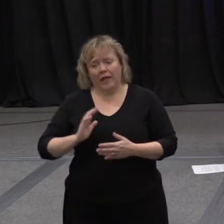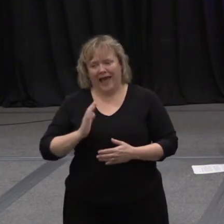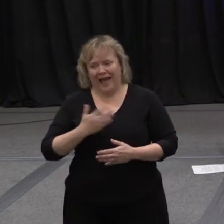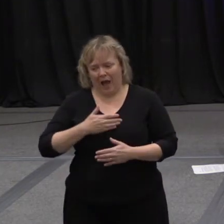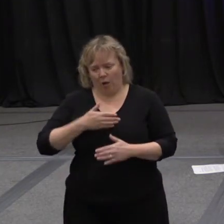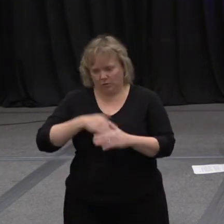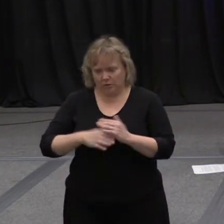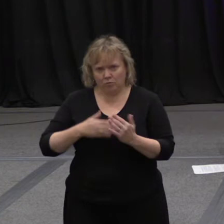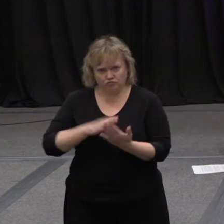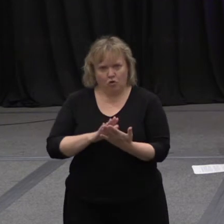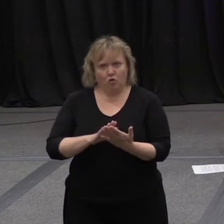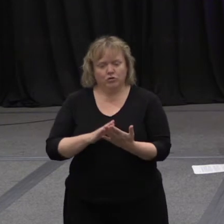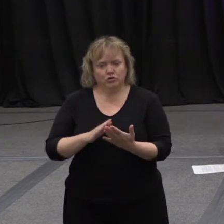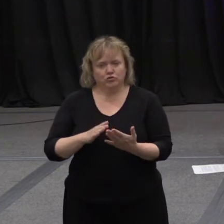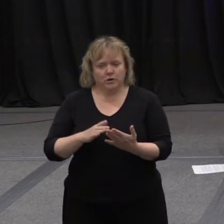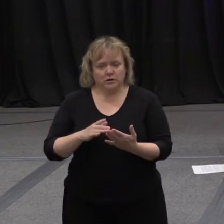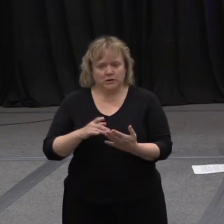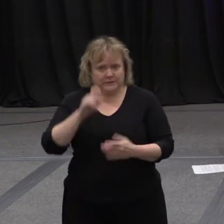sex is very natural